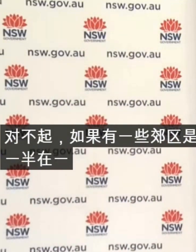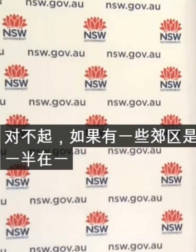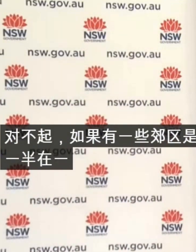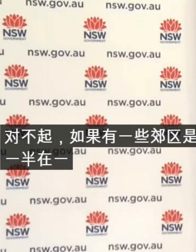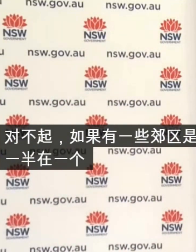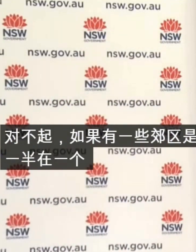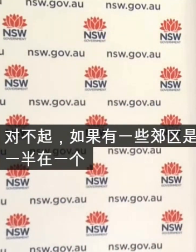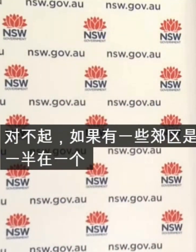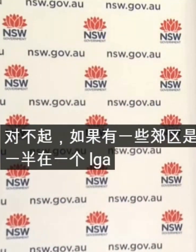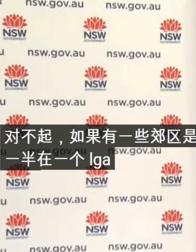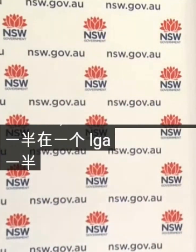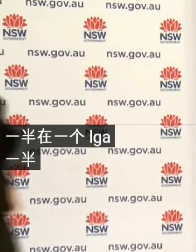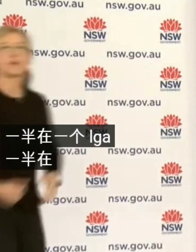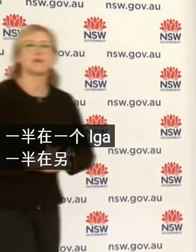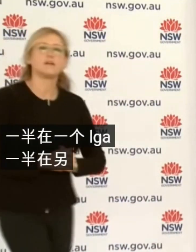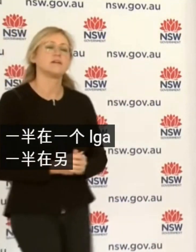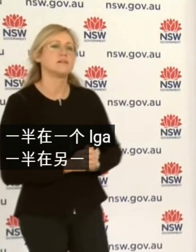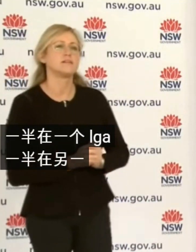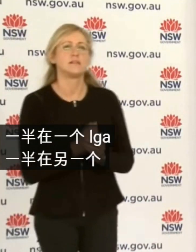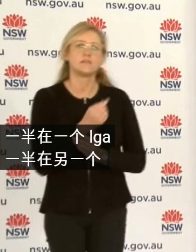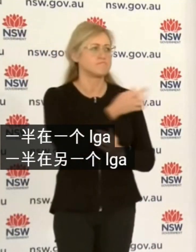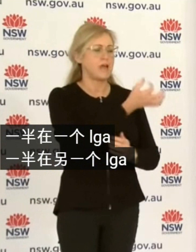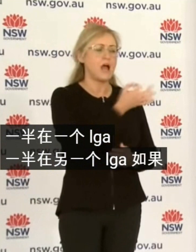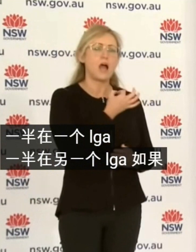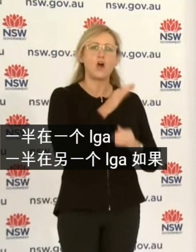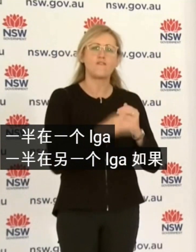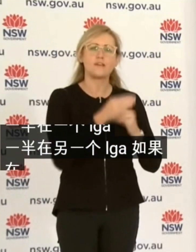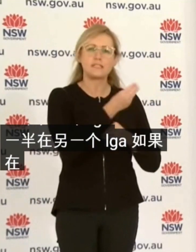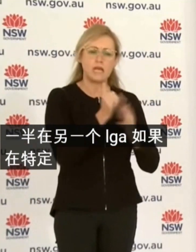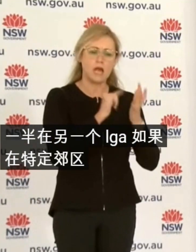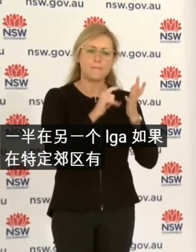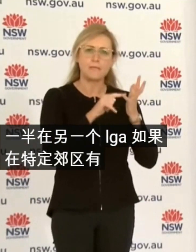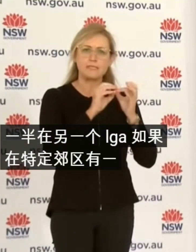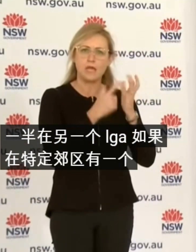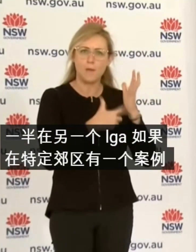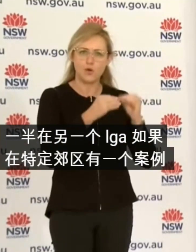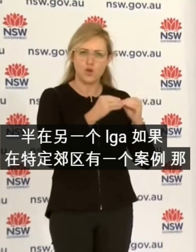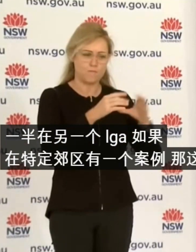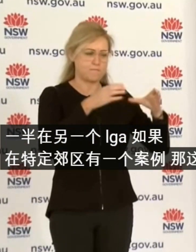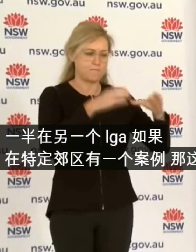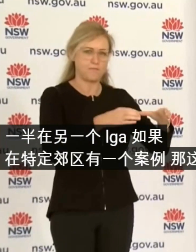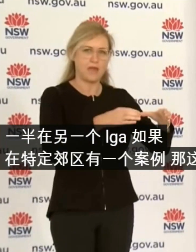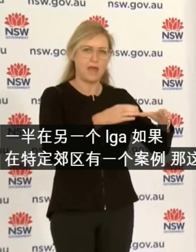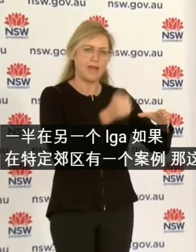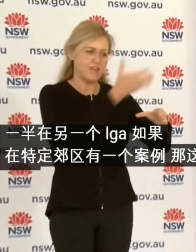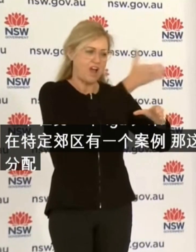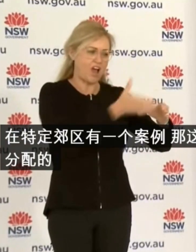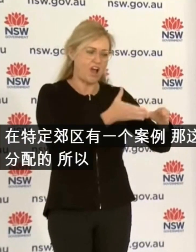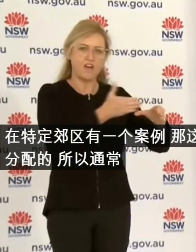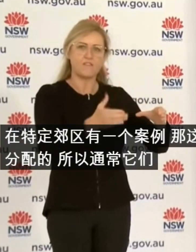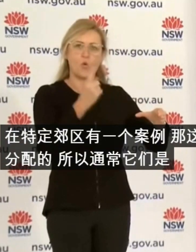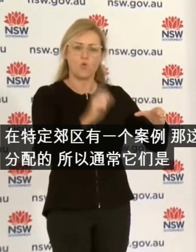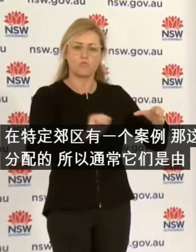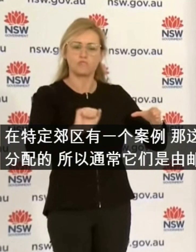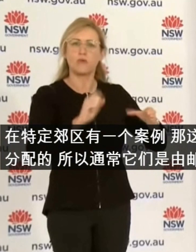half is in one LGA, one half's in another LGA. If there's a case in a particular suburb, how is that case